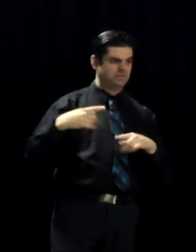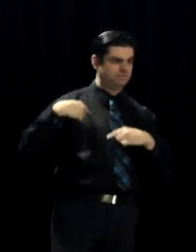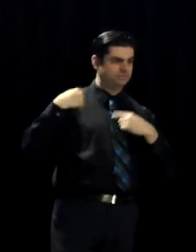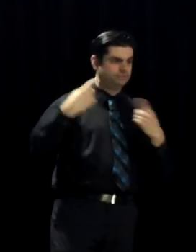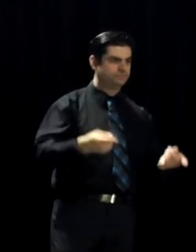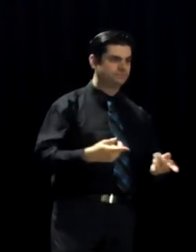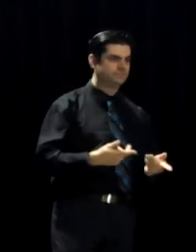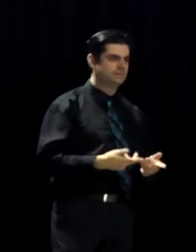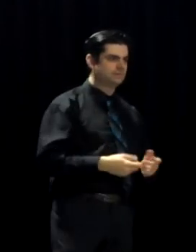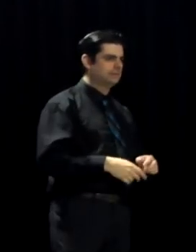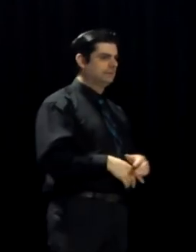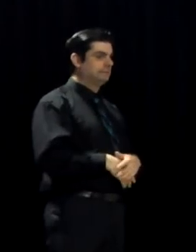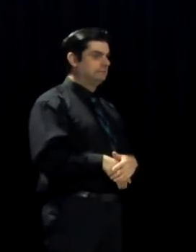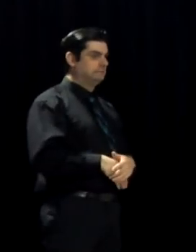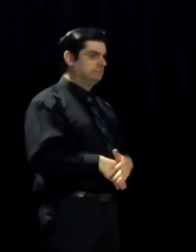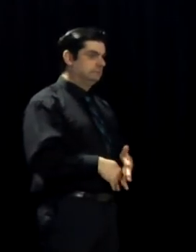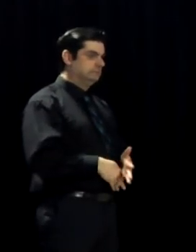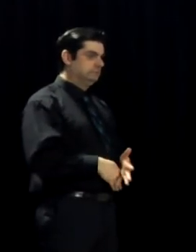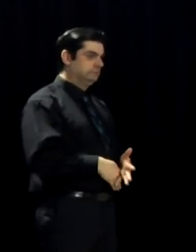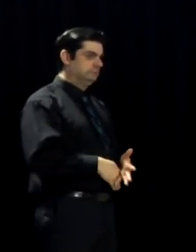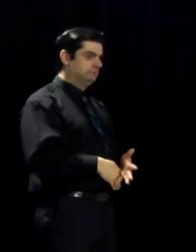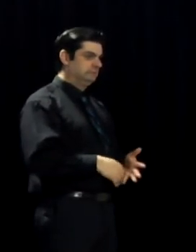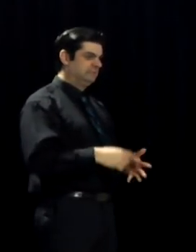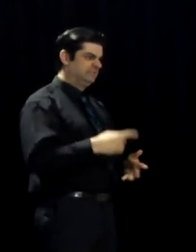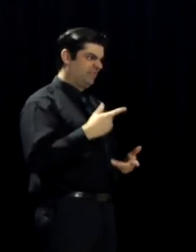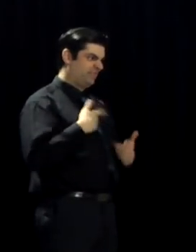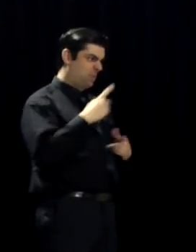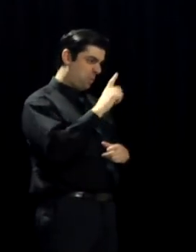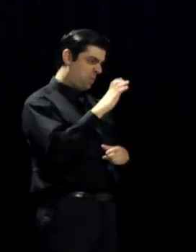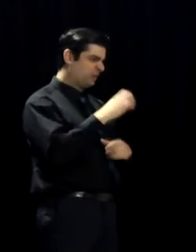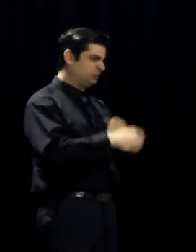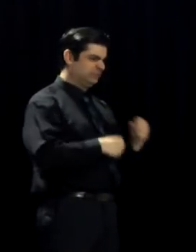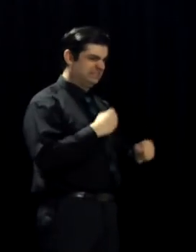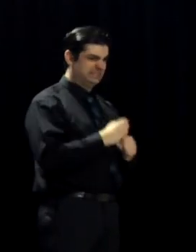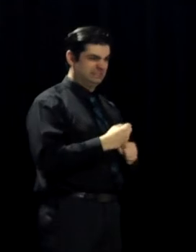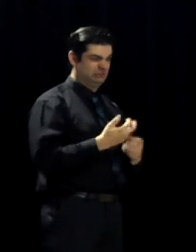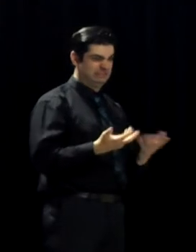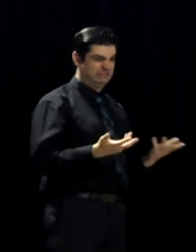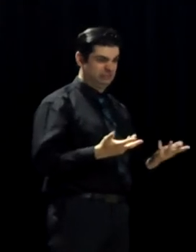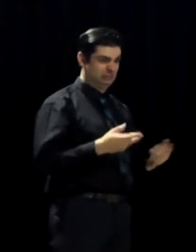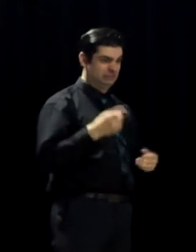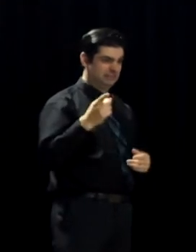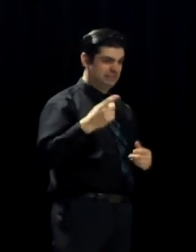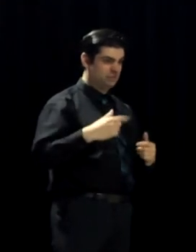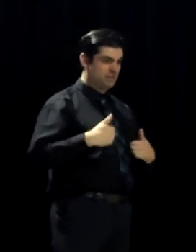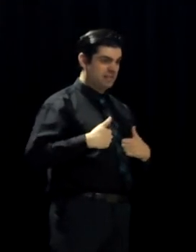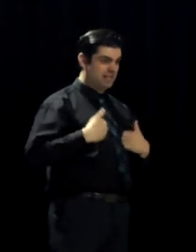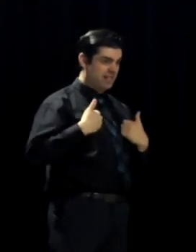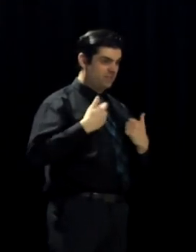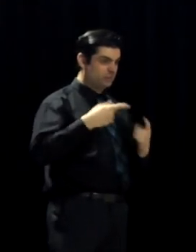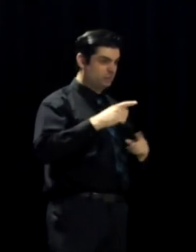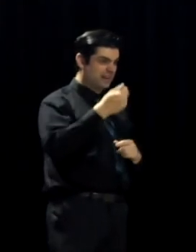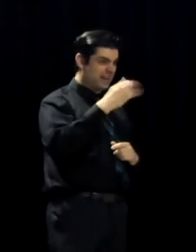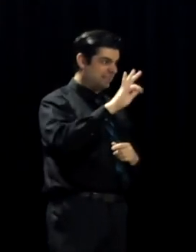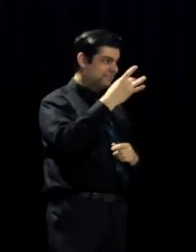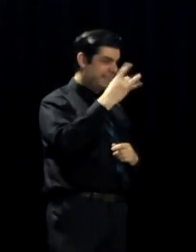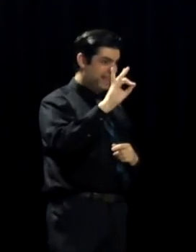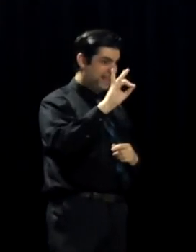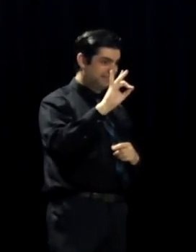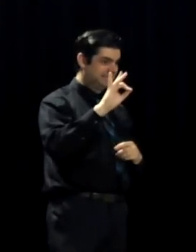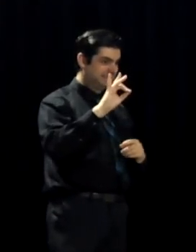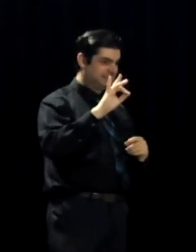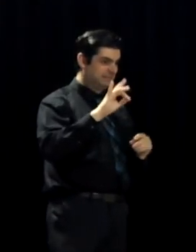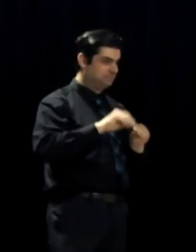been around for a century. Stella obviously was alive during the 1918 pandemic as well.